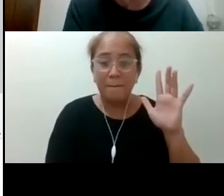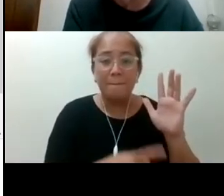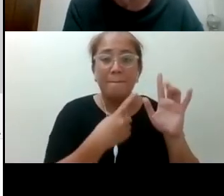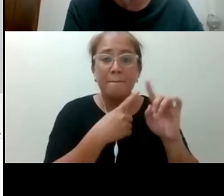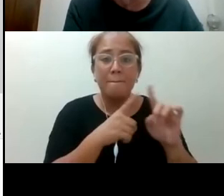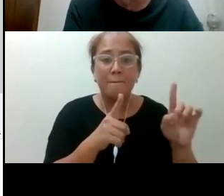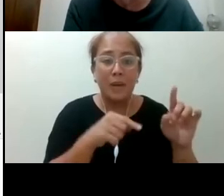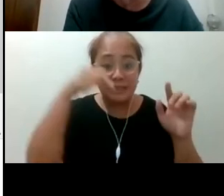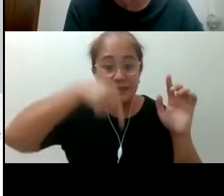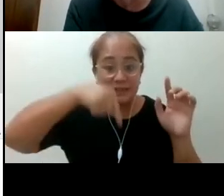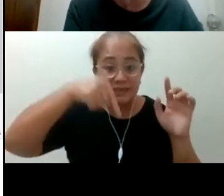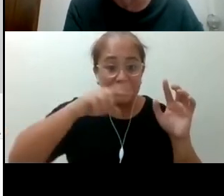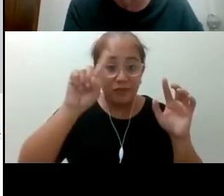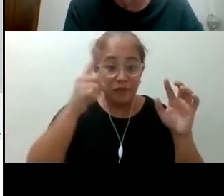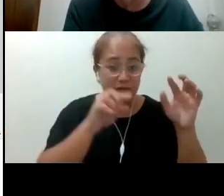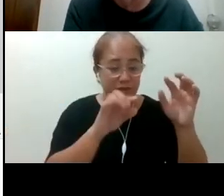bottom of the first paragraph.